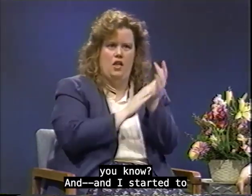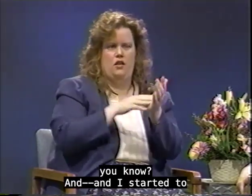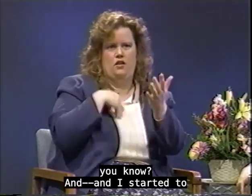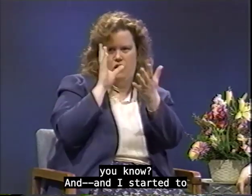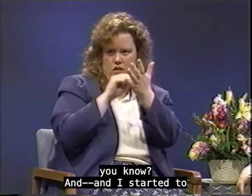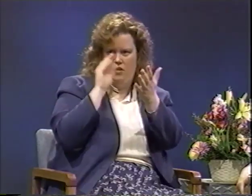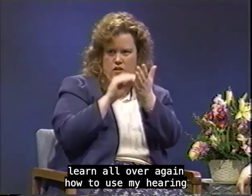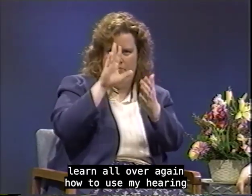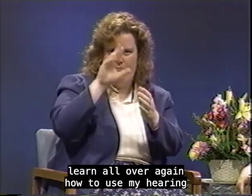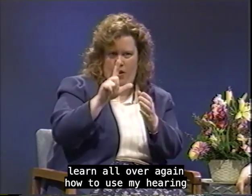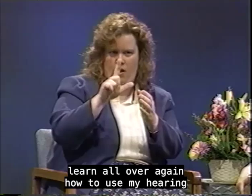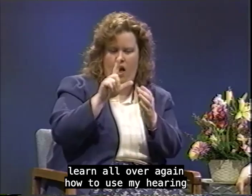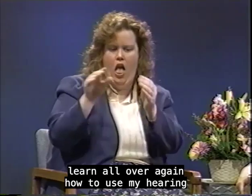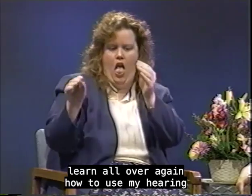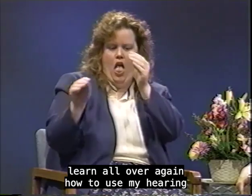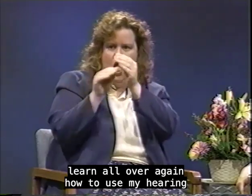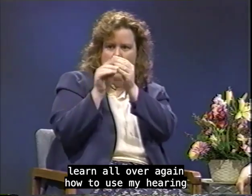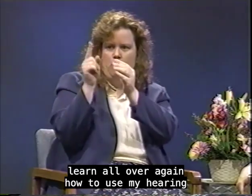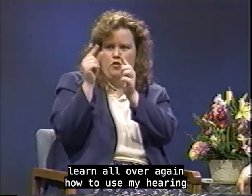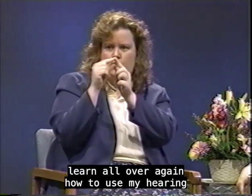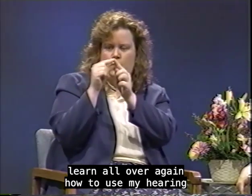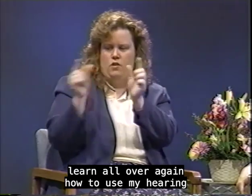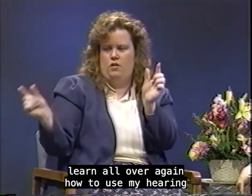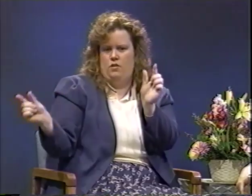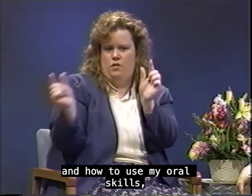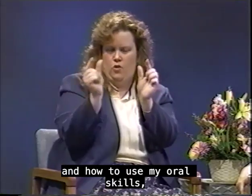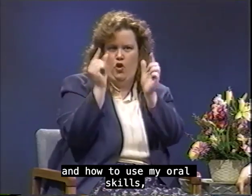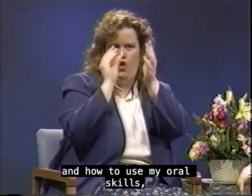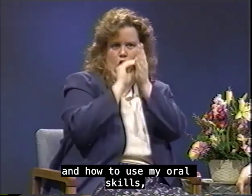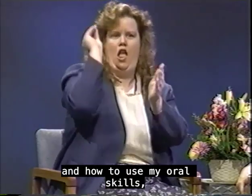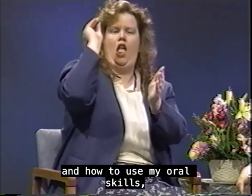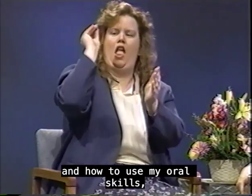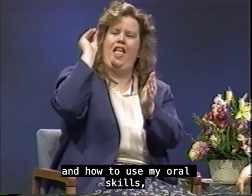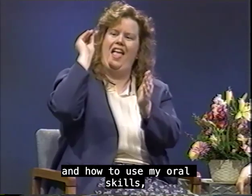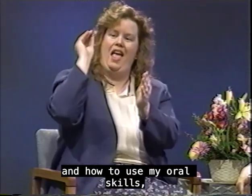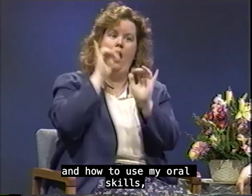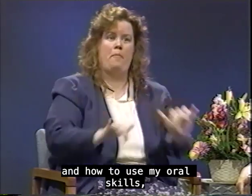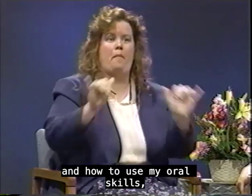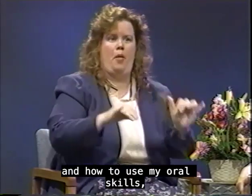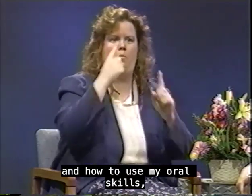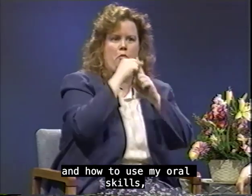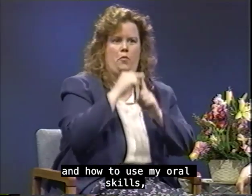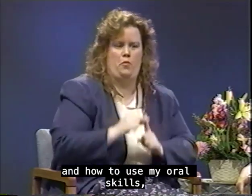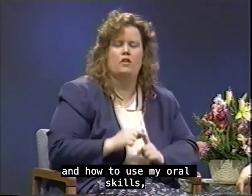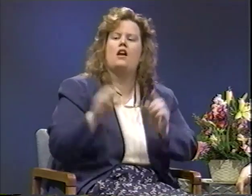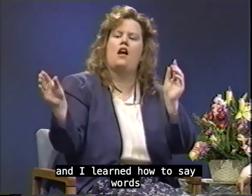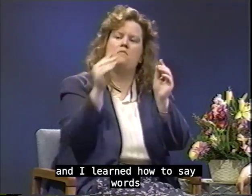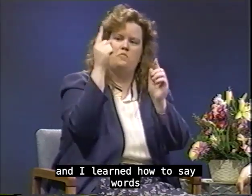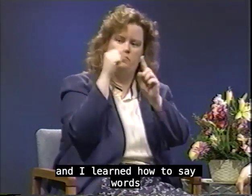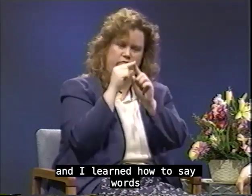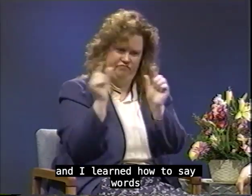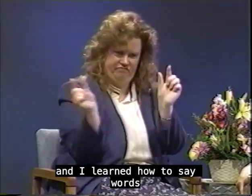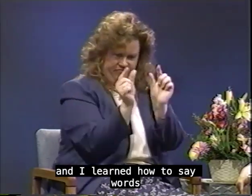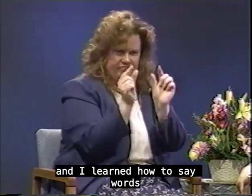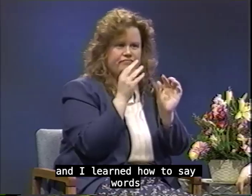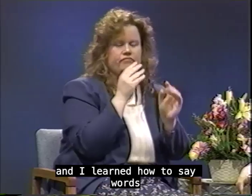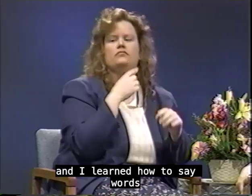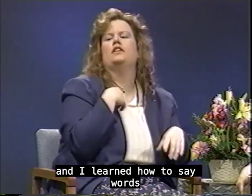I started to learn all over again how to use my hearing and how to use my oral skills, and I learned how to say words all